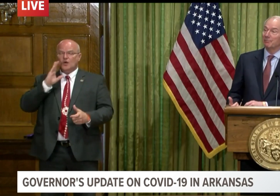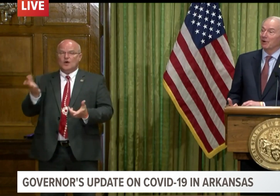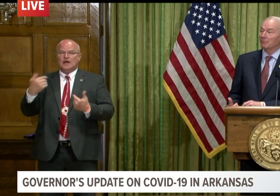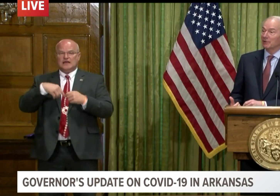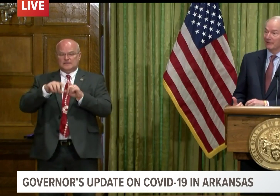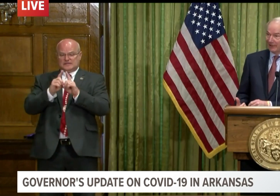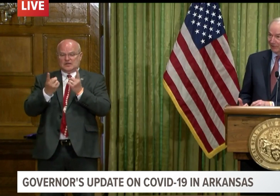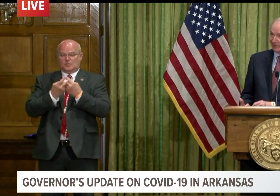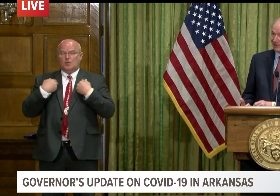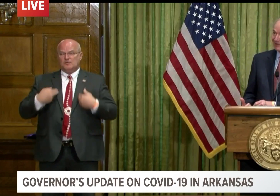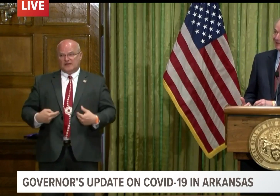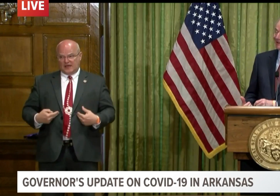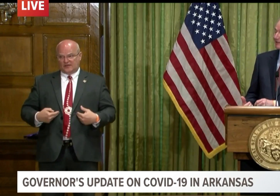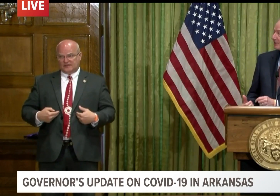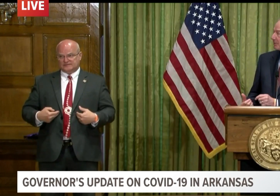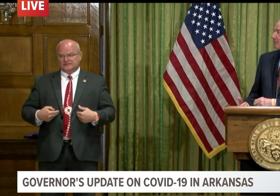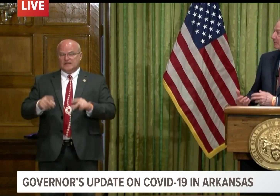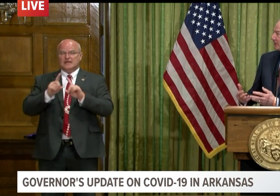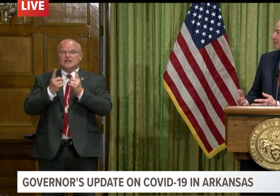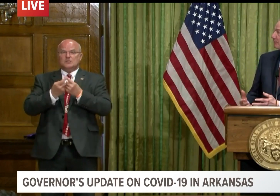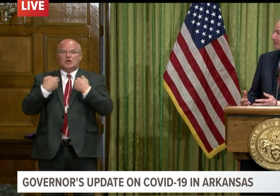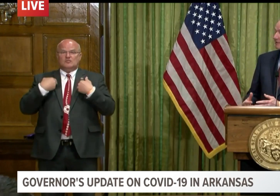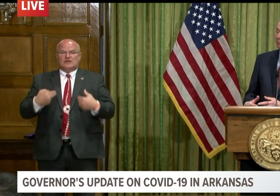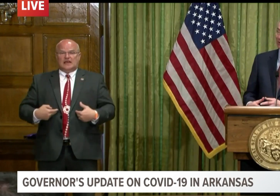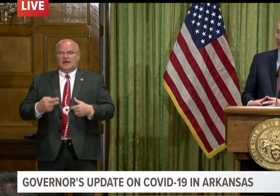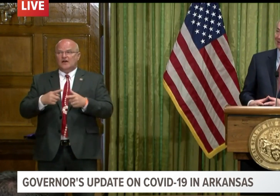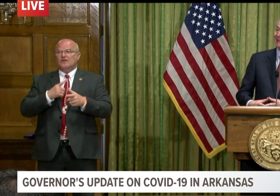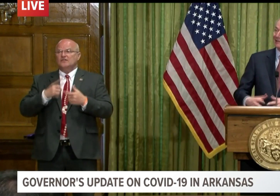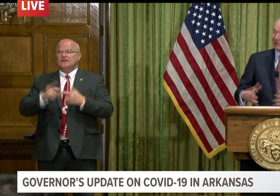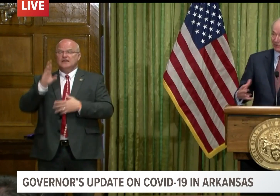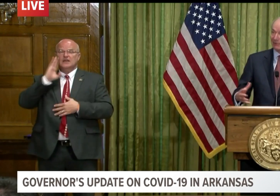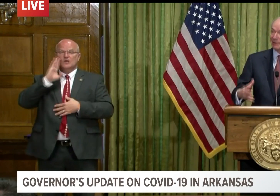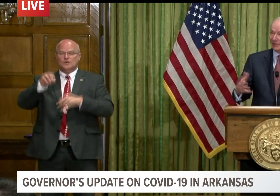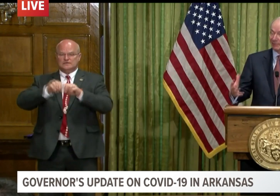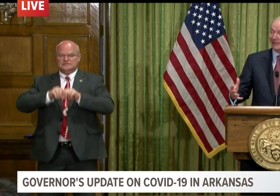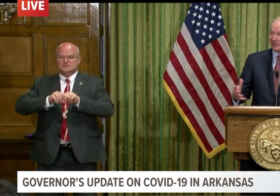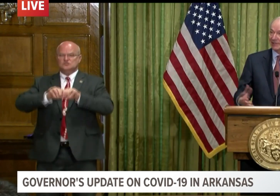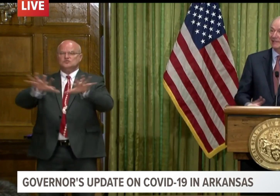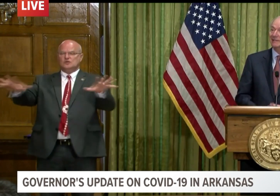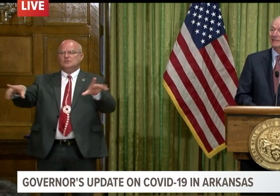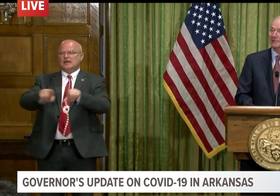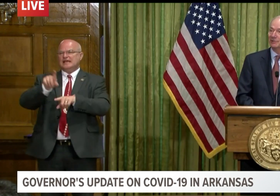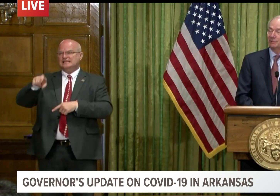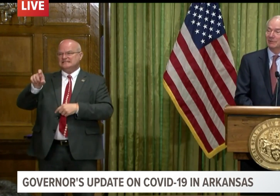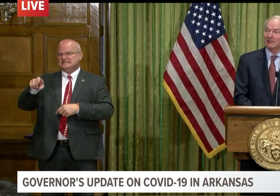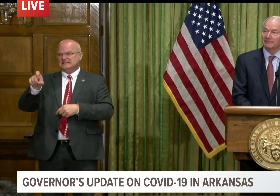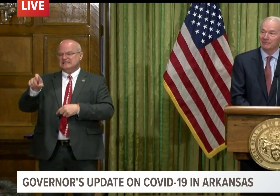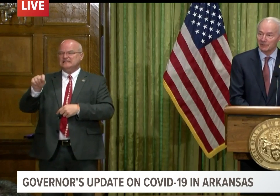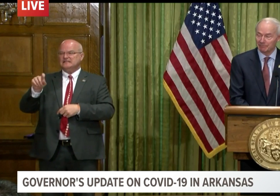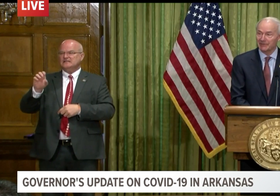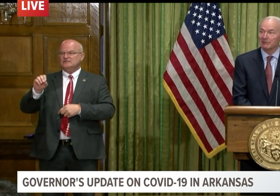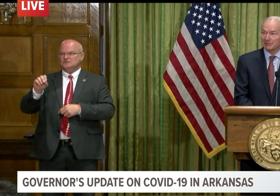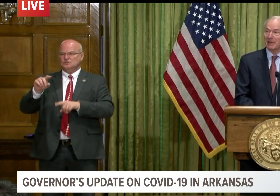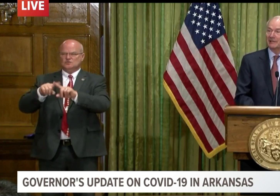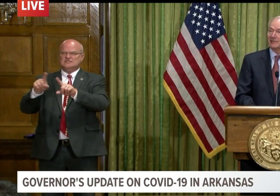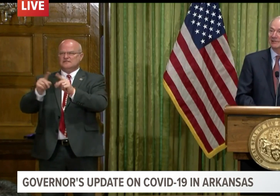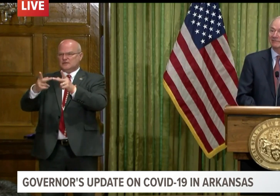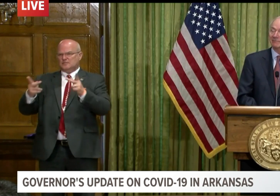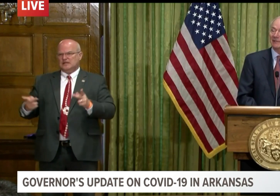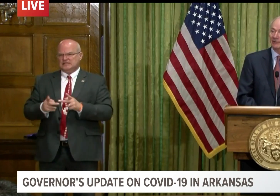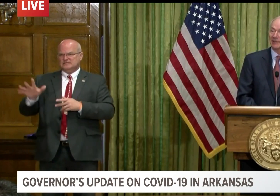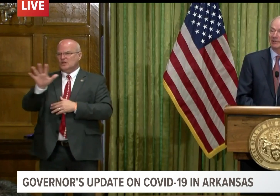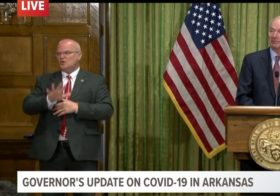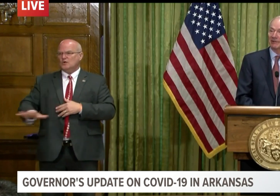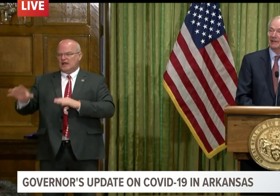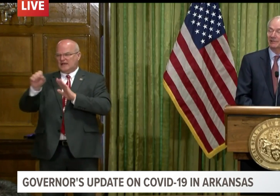come to the Department of Health. And the Department of Health then will distribute them as needed to the different spots